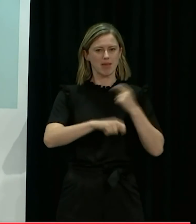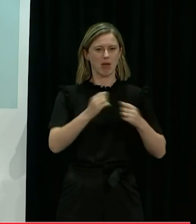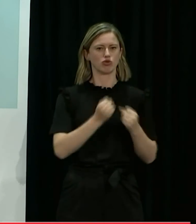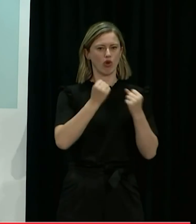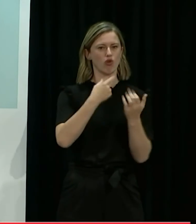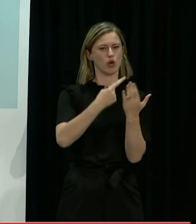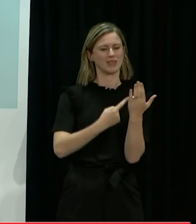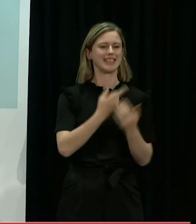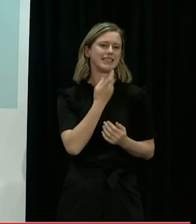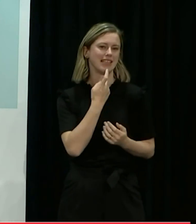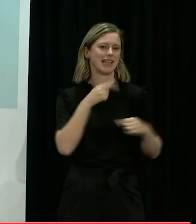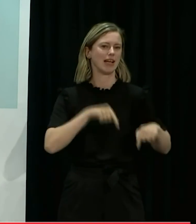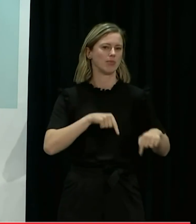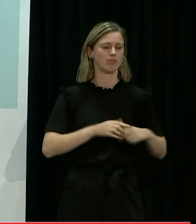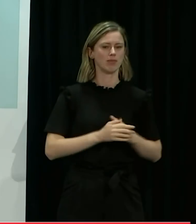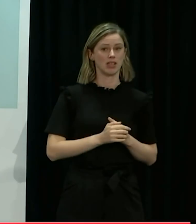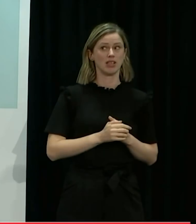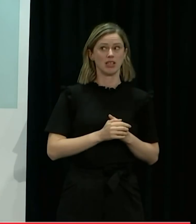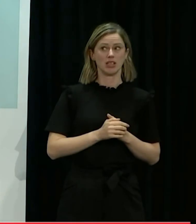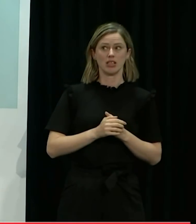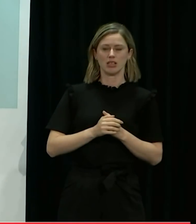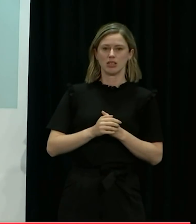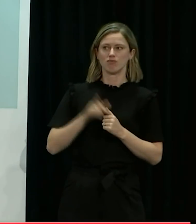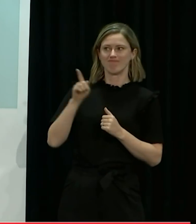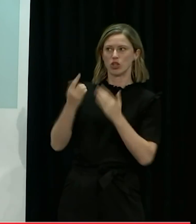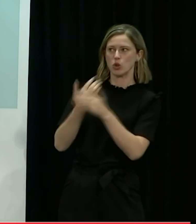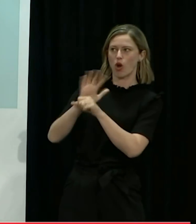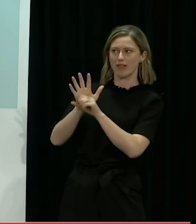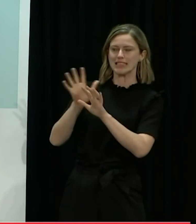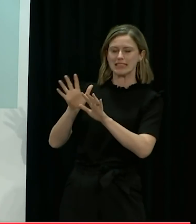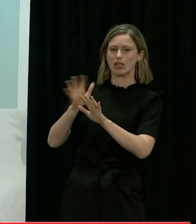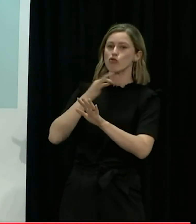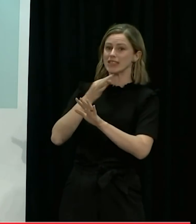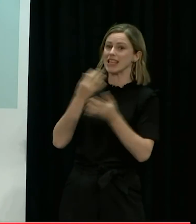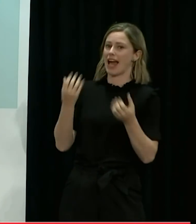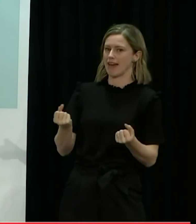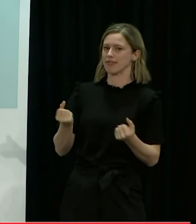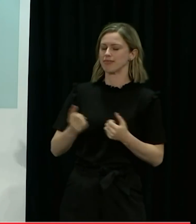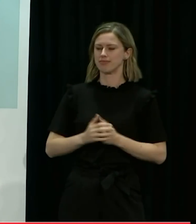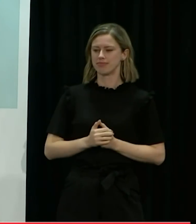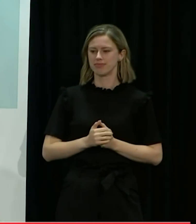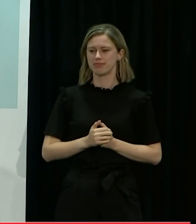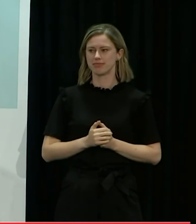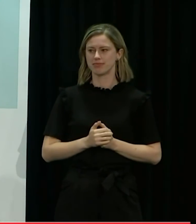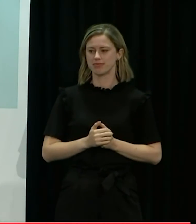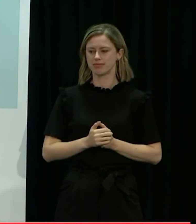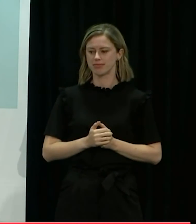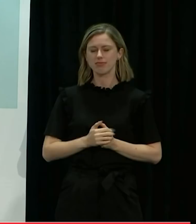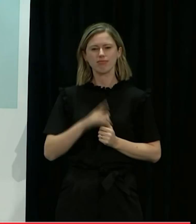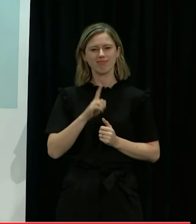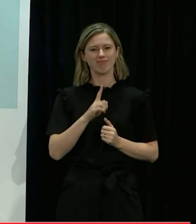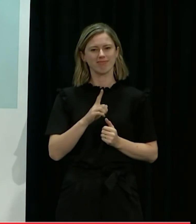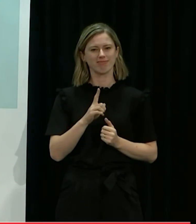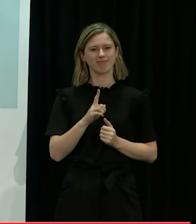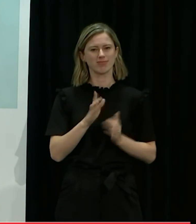still. This is a reminder of the risk that still exists at our border. We are not powerless,